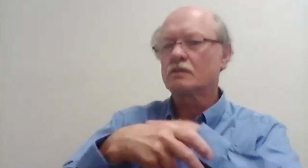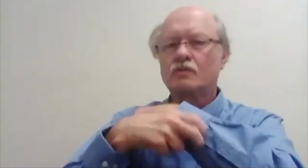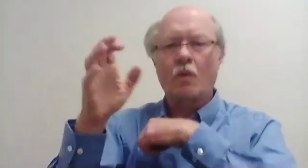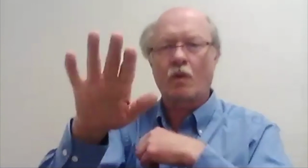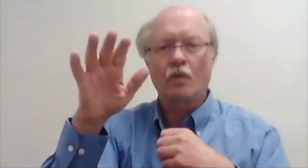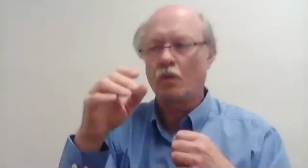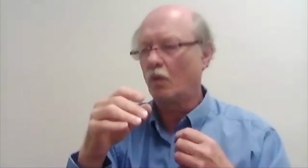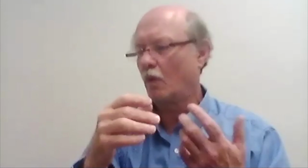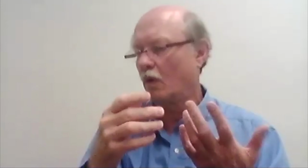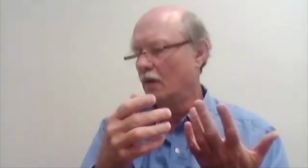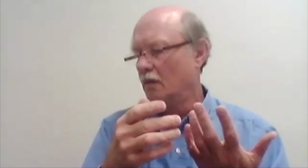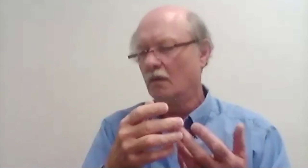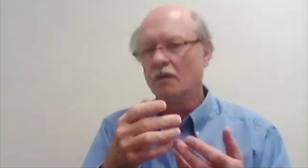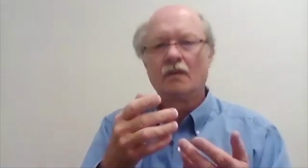but maybe not everything.